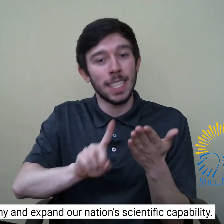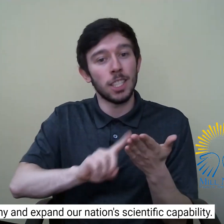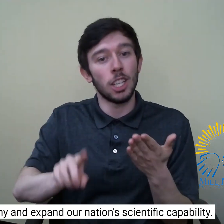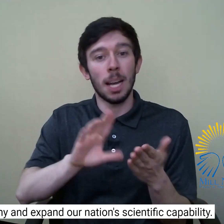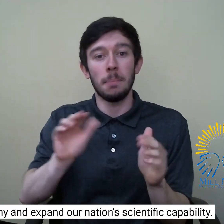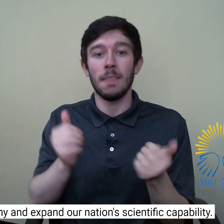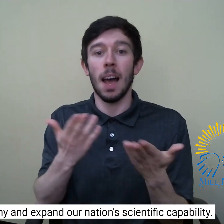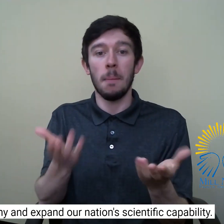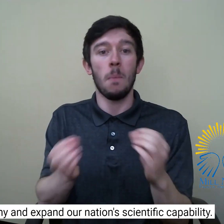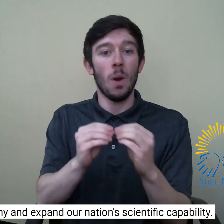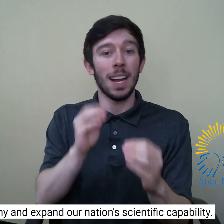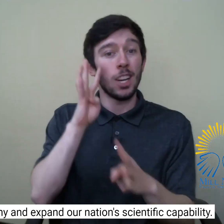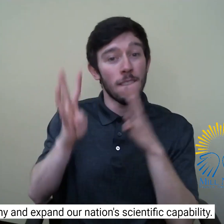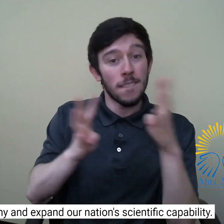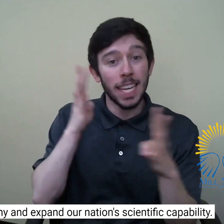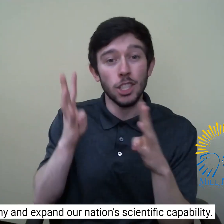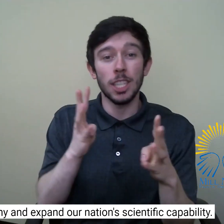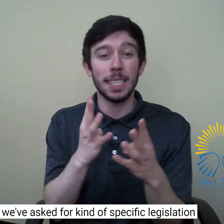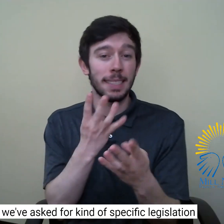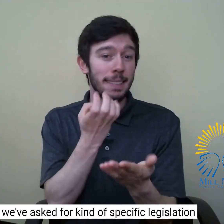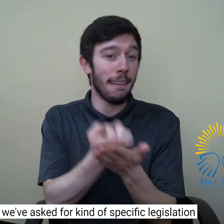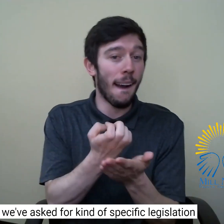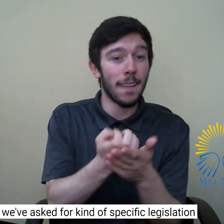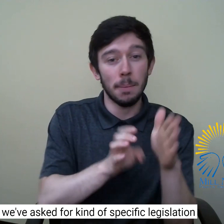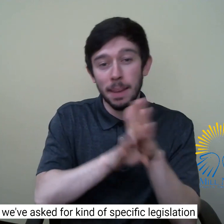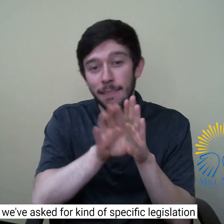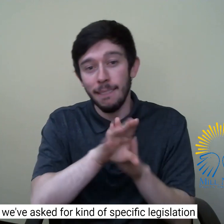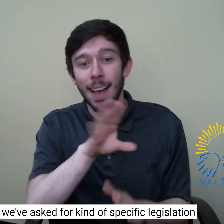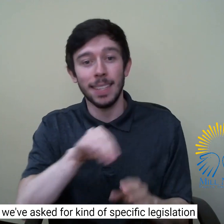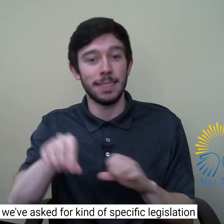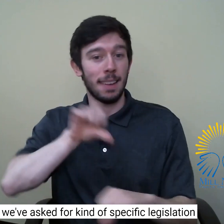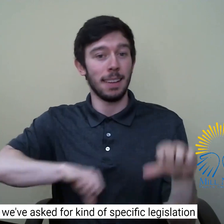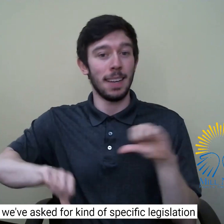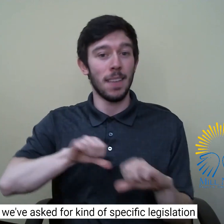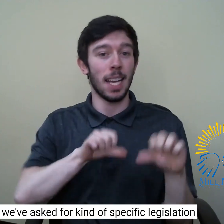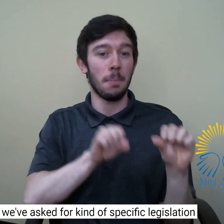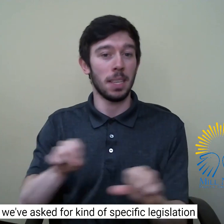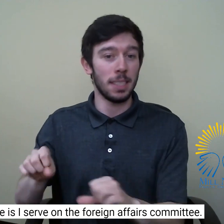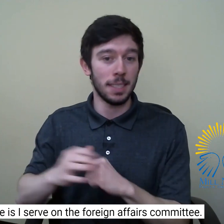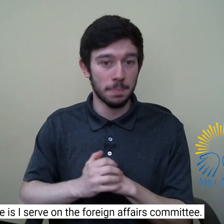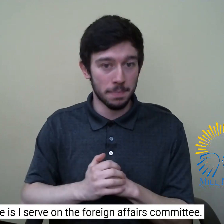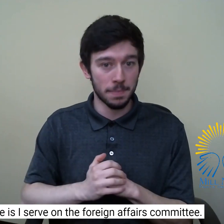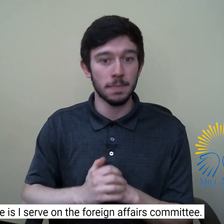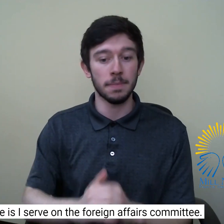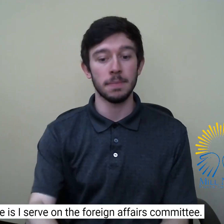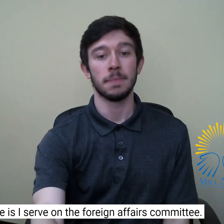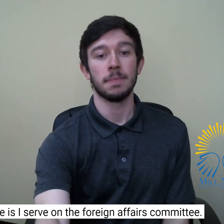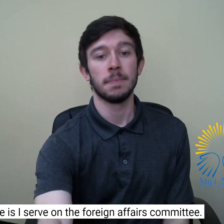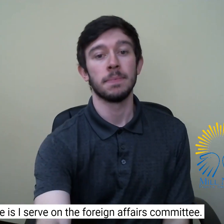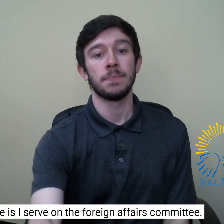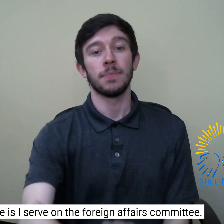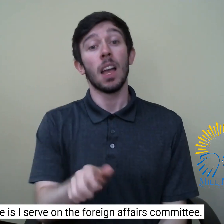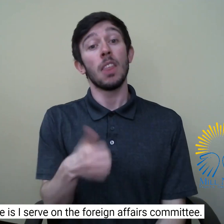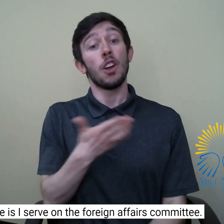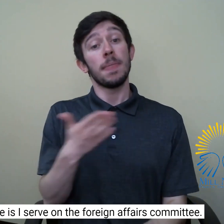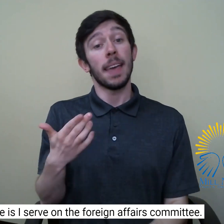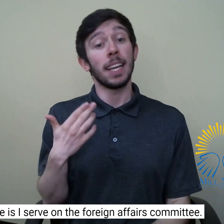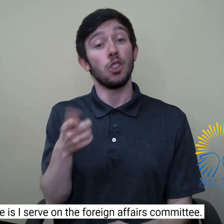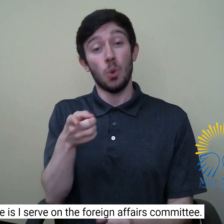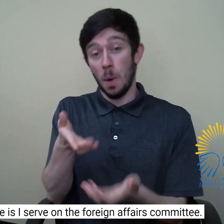our nation's scientific capabilities. Another thing you asked for kind of specific legislation that stunned me is I serve on the Foreign Affairs